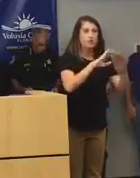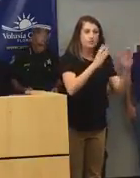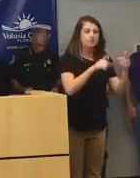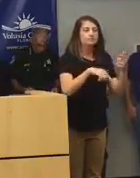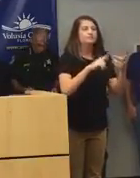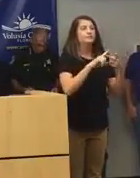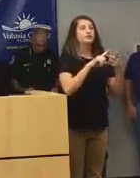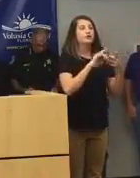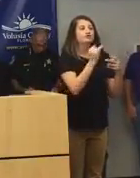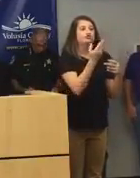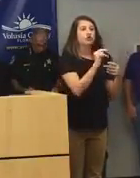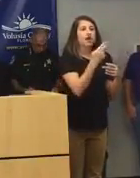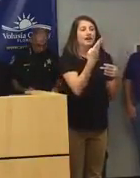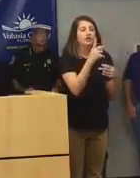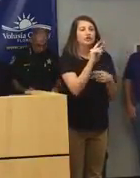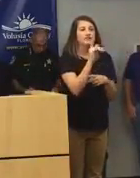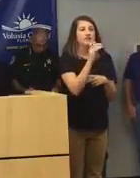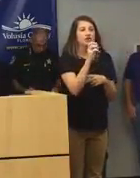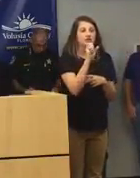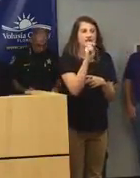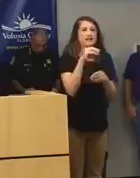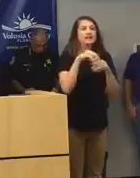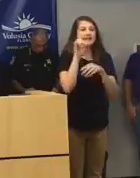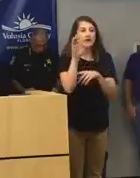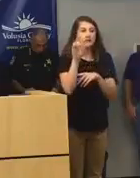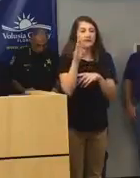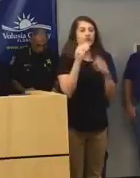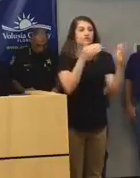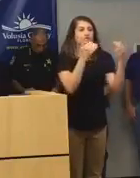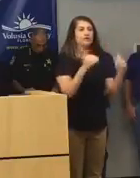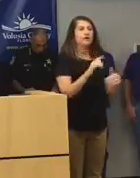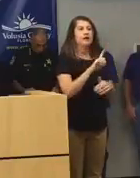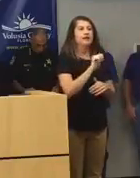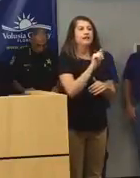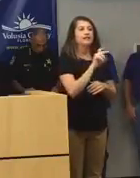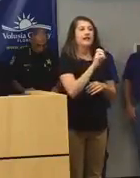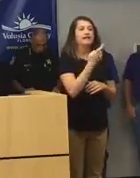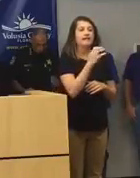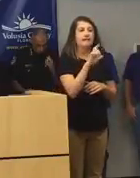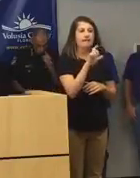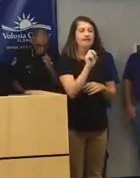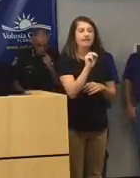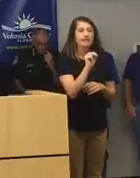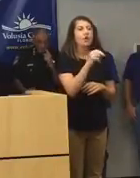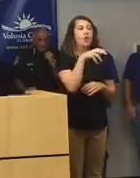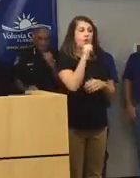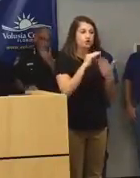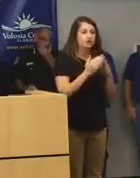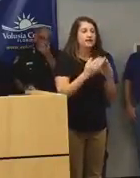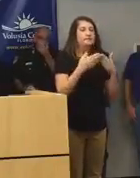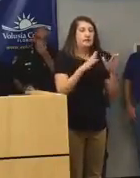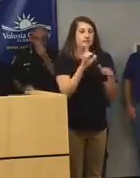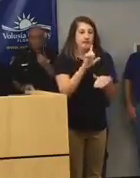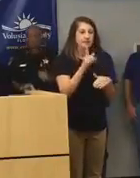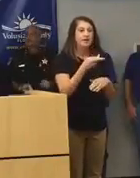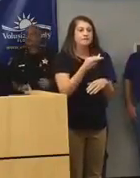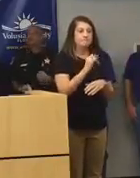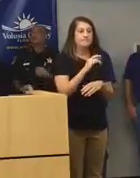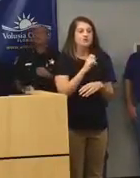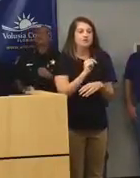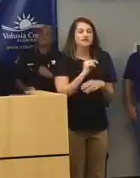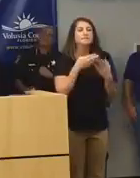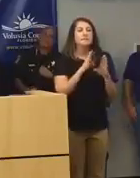the John H. Dickerson Heritage Library in Daytona Beach, the Lake Helen Public Library, the Orange City Public Library, and the Pearson Public